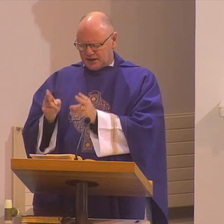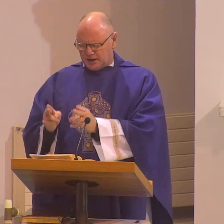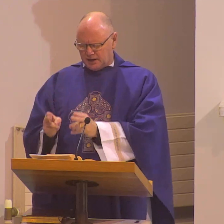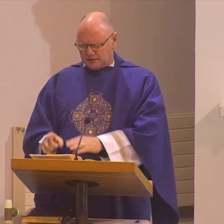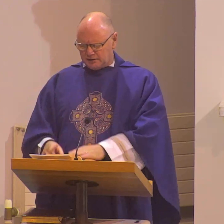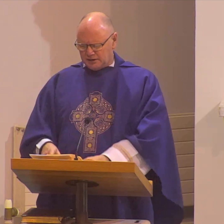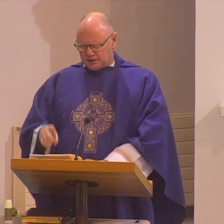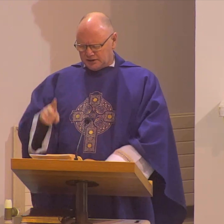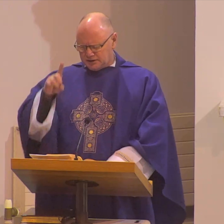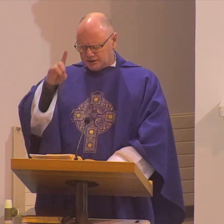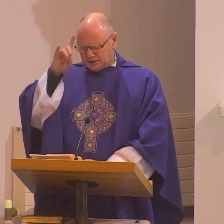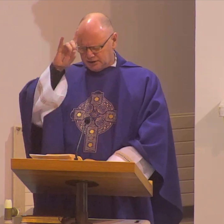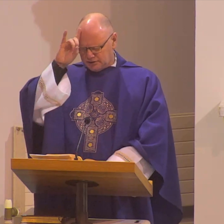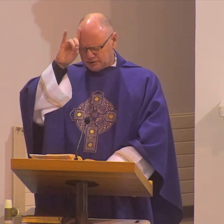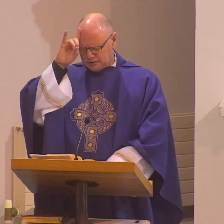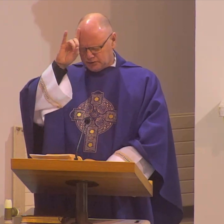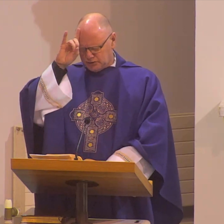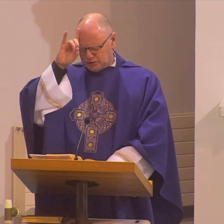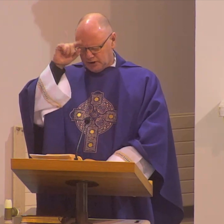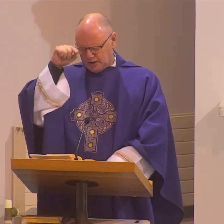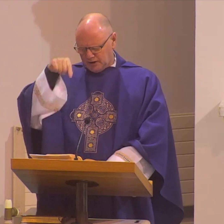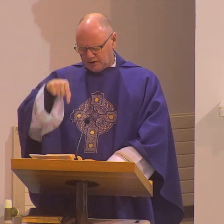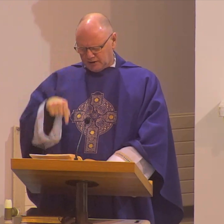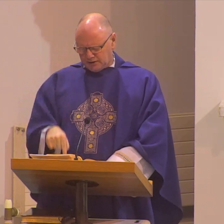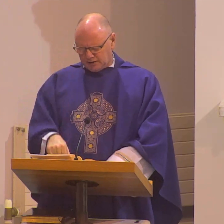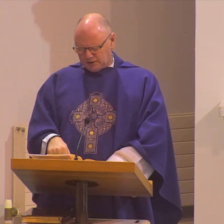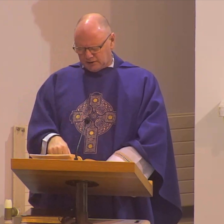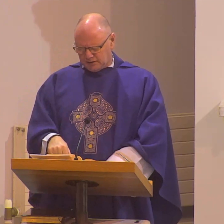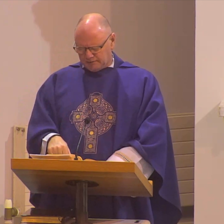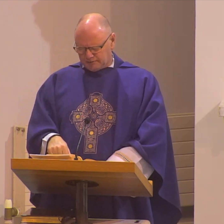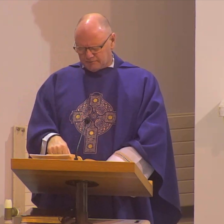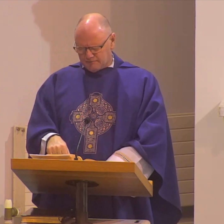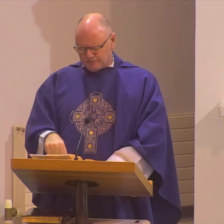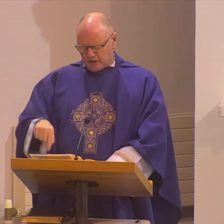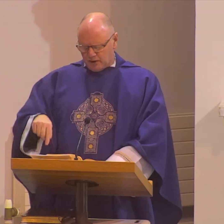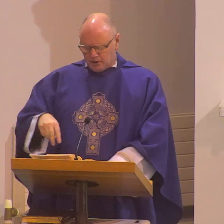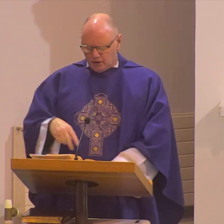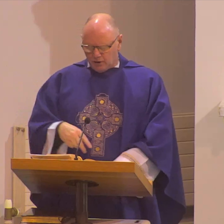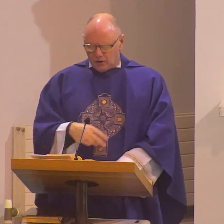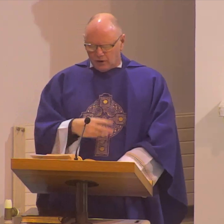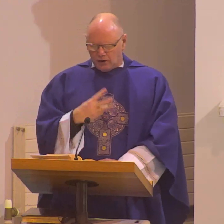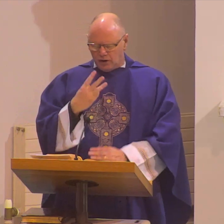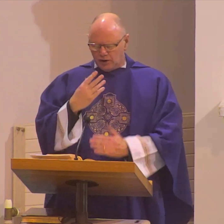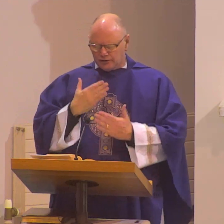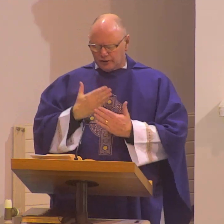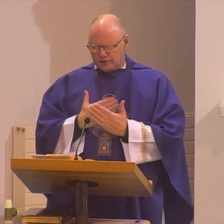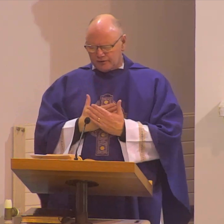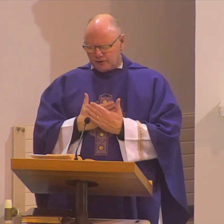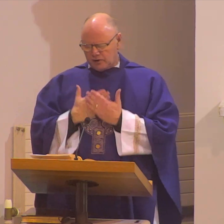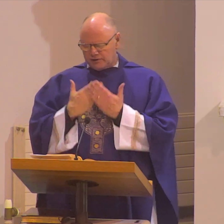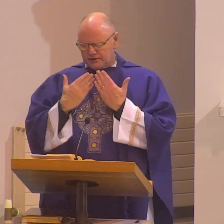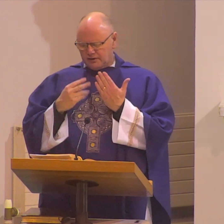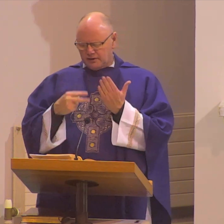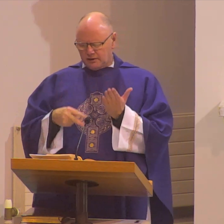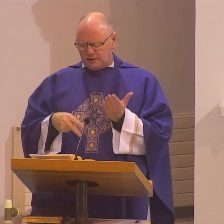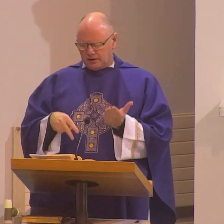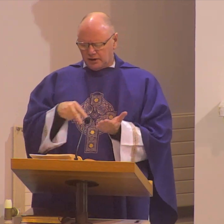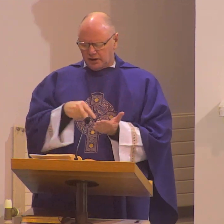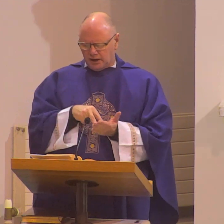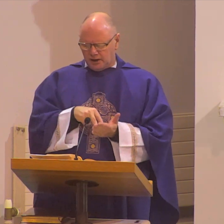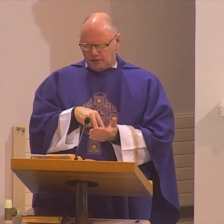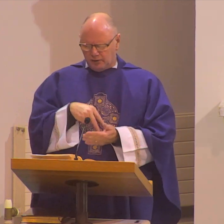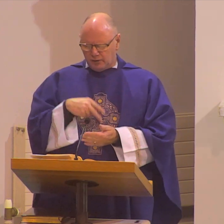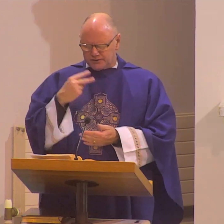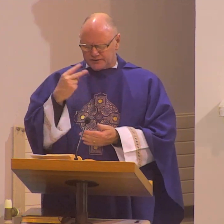descended into hell. On the third day,